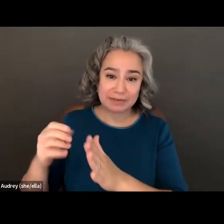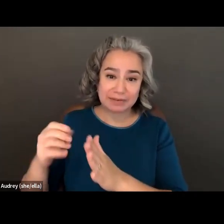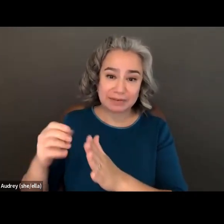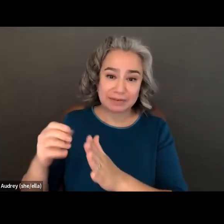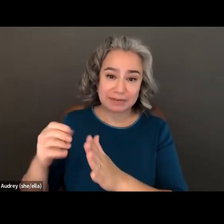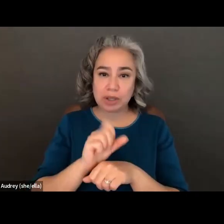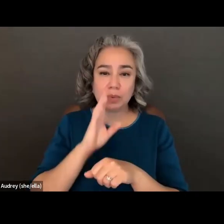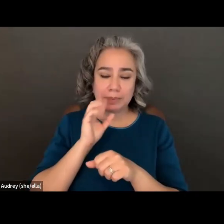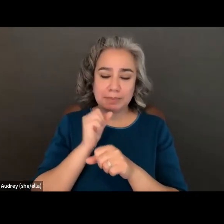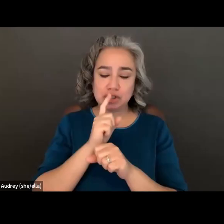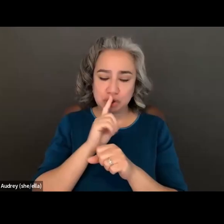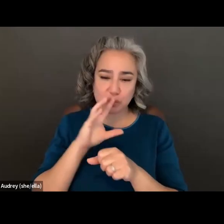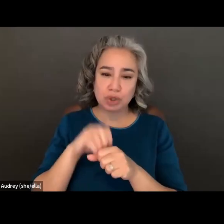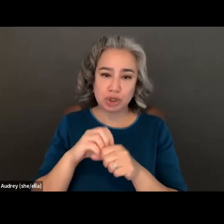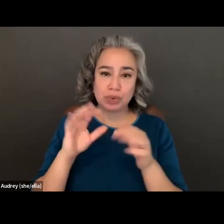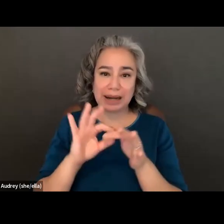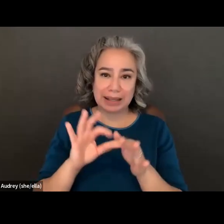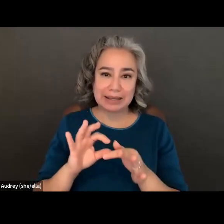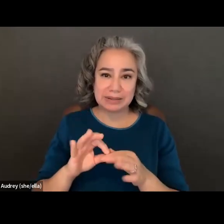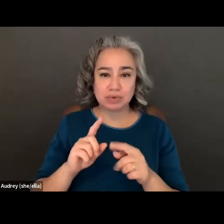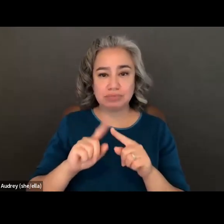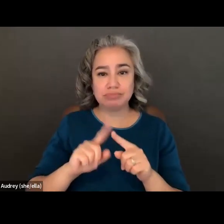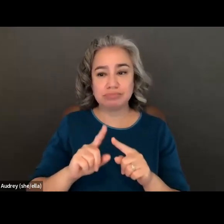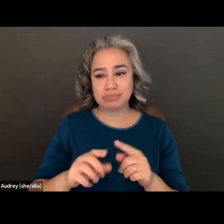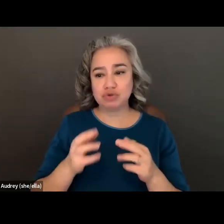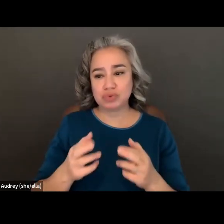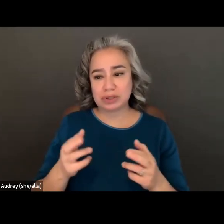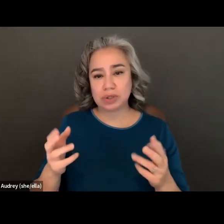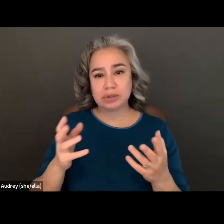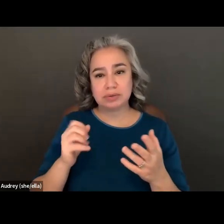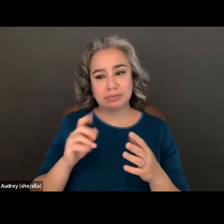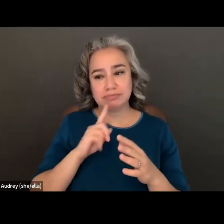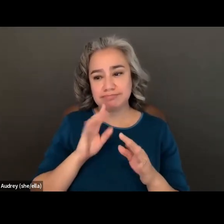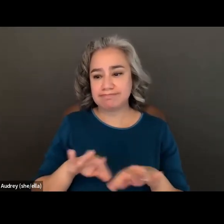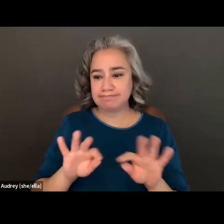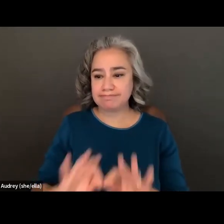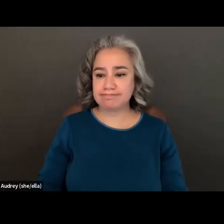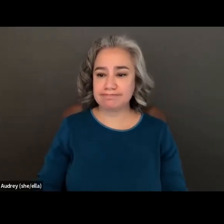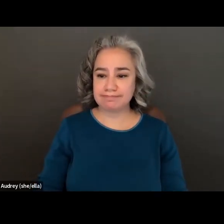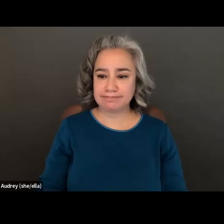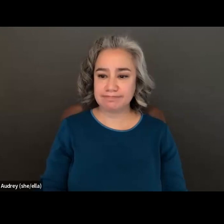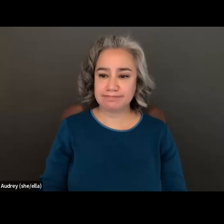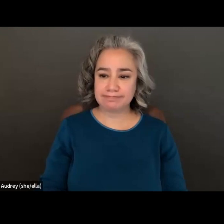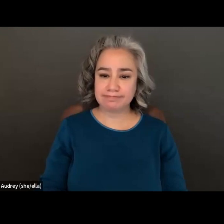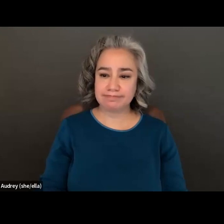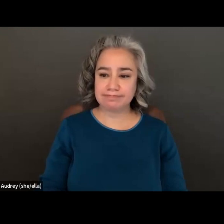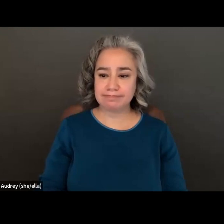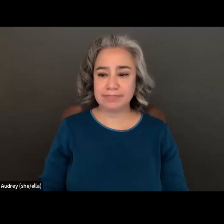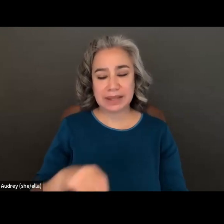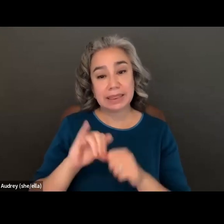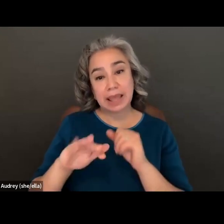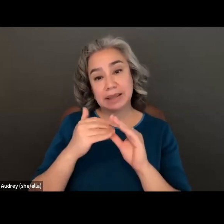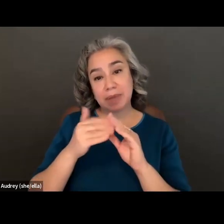We will be sure to include links to all those resources, which are super important, in the follow-up email after